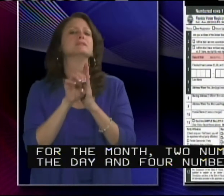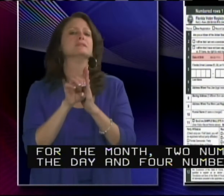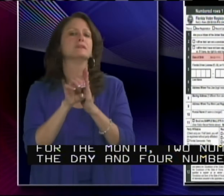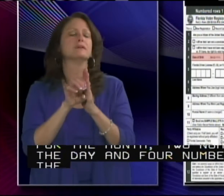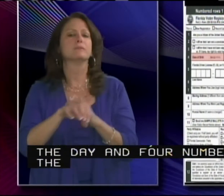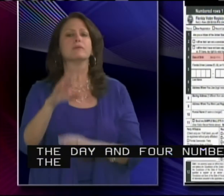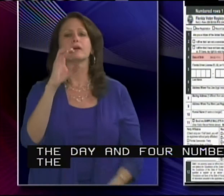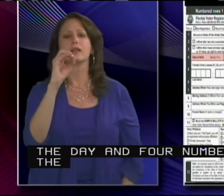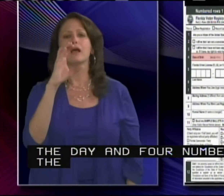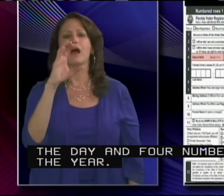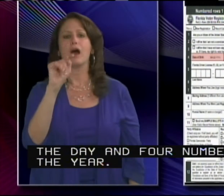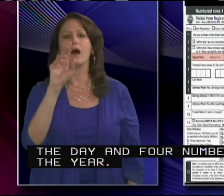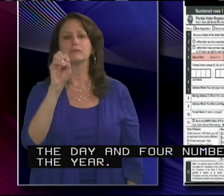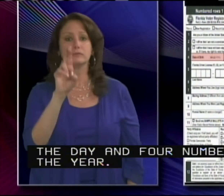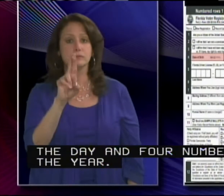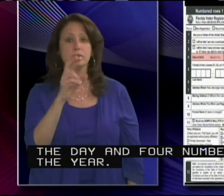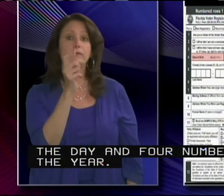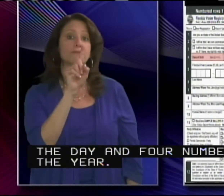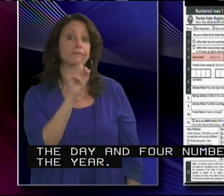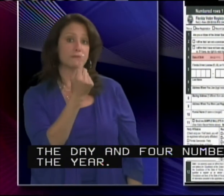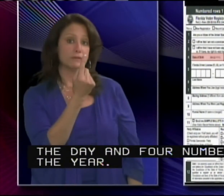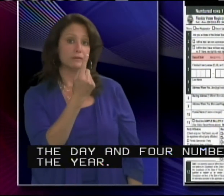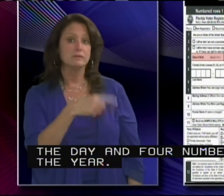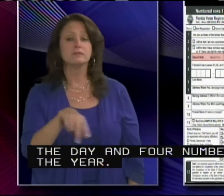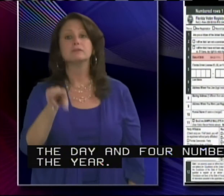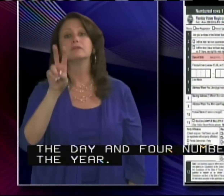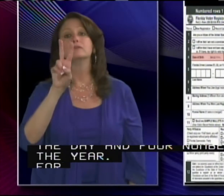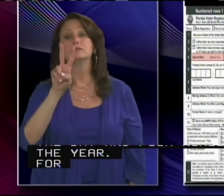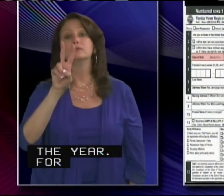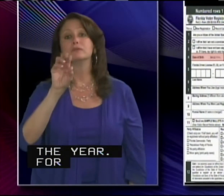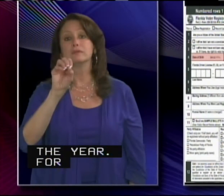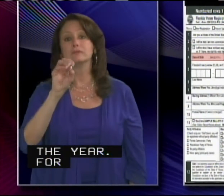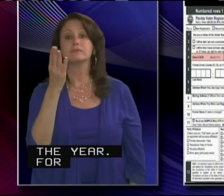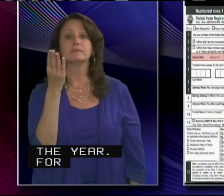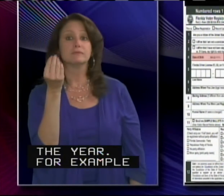For example, October 1st of